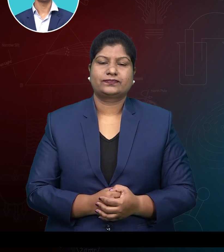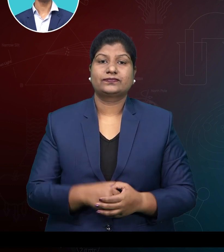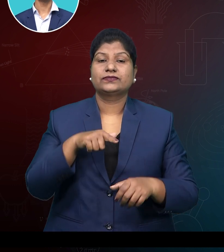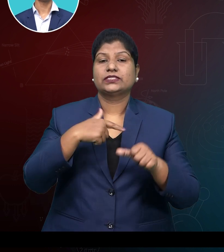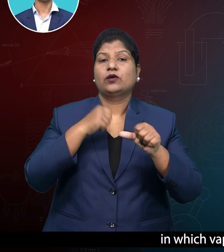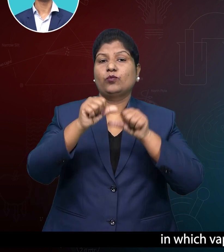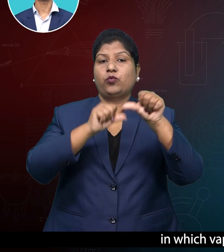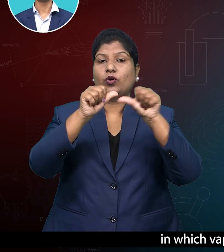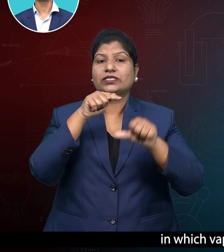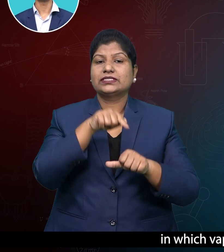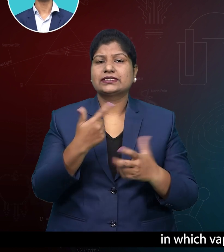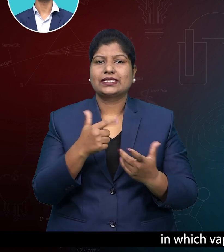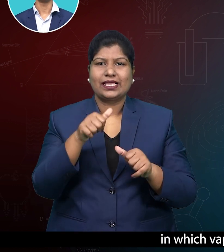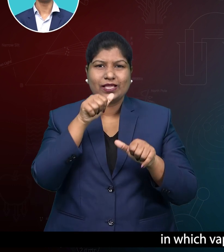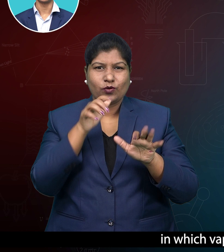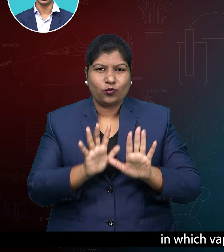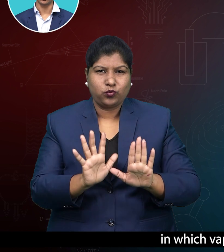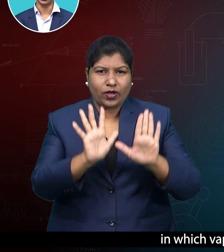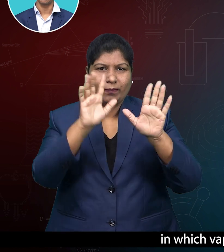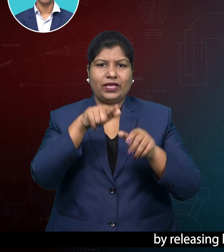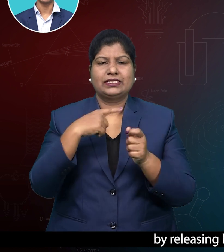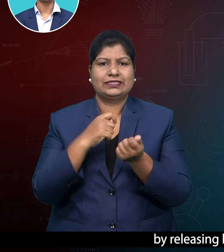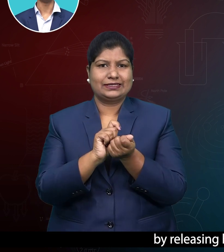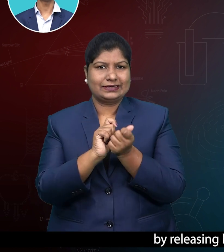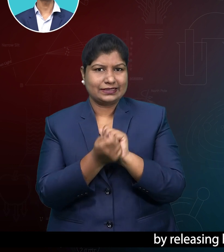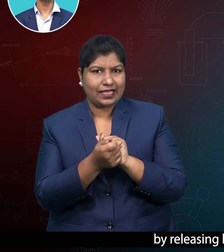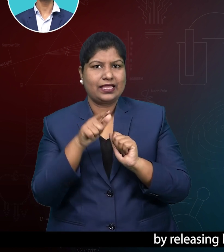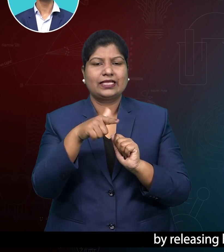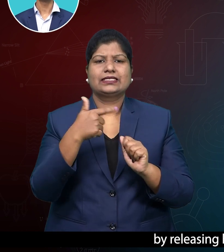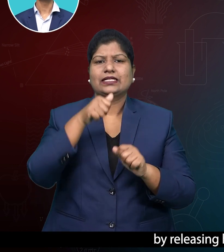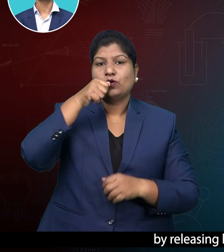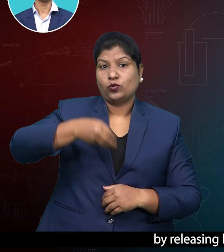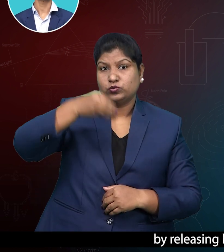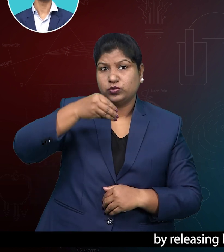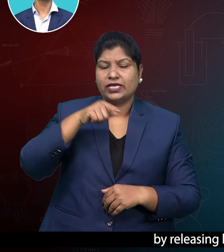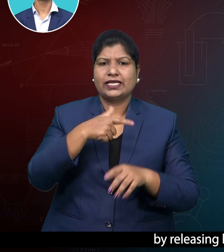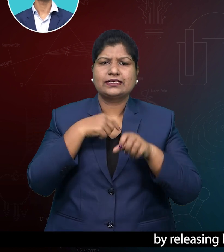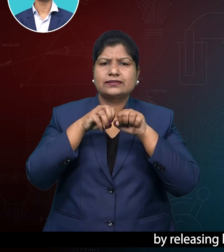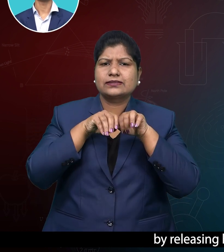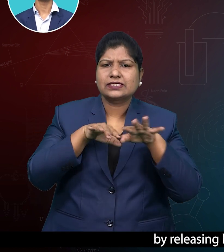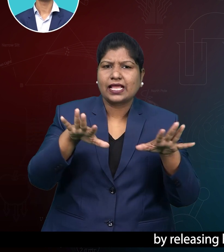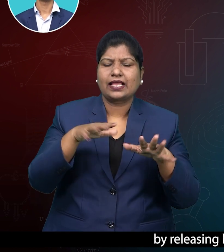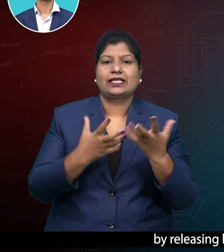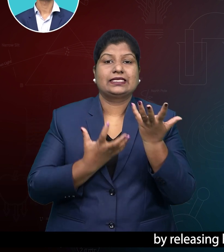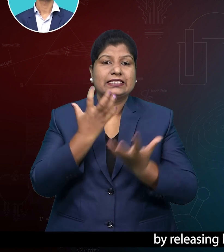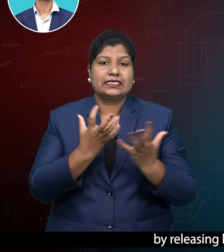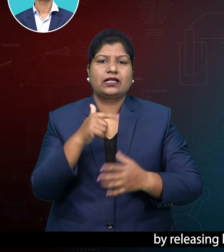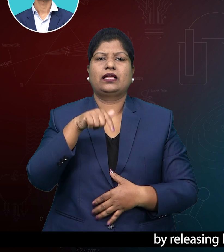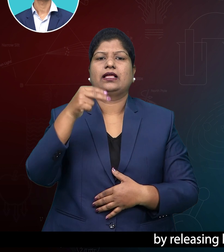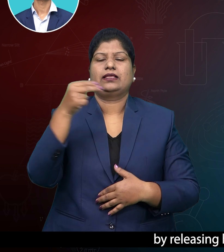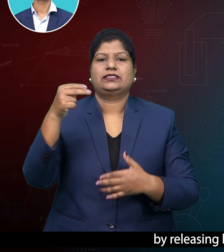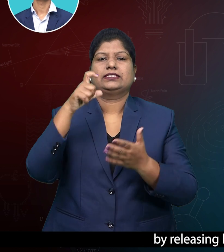The process in which vapor is converted to liquid by releasing heat is called condensation.